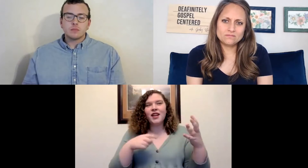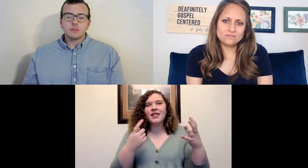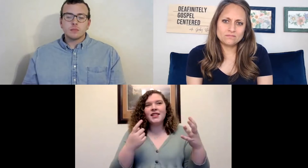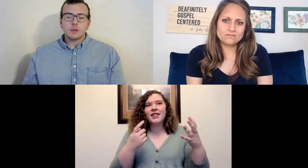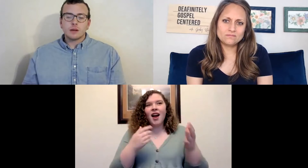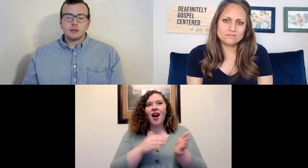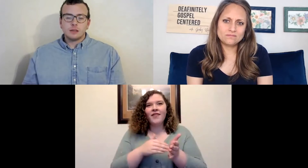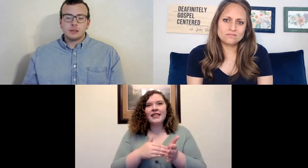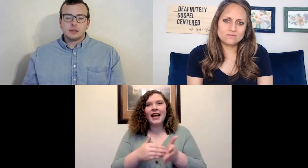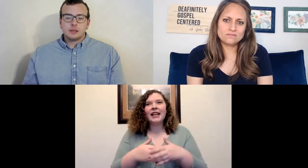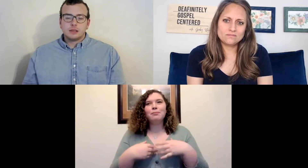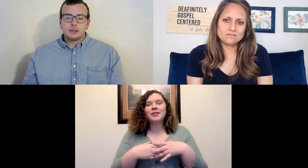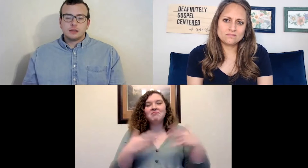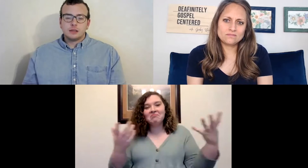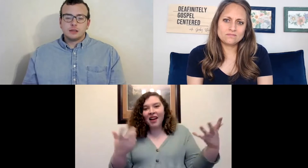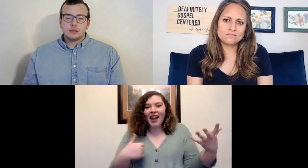God